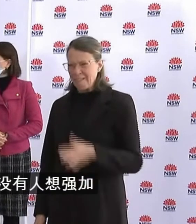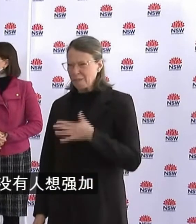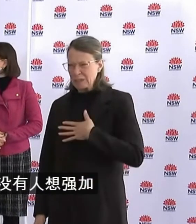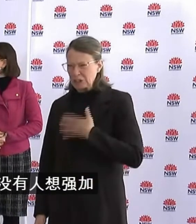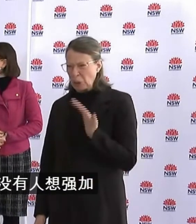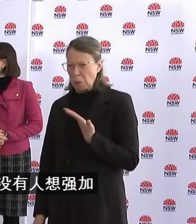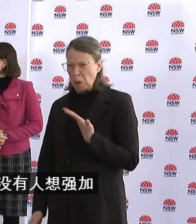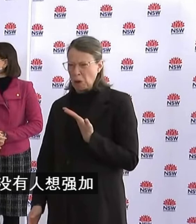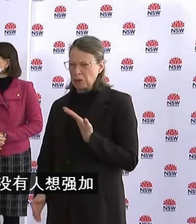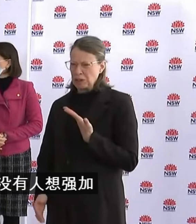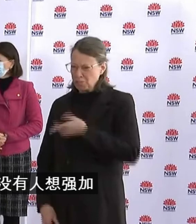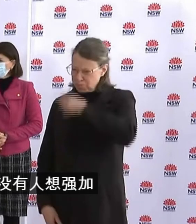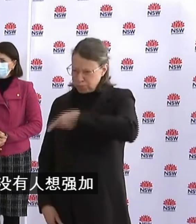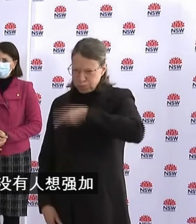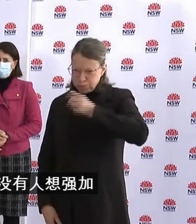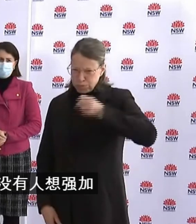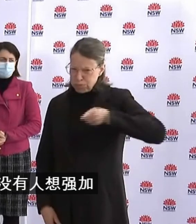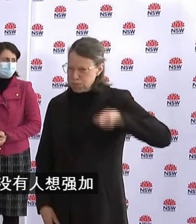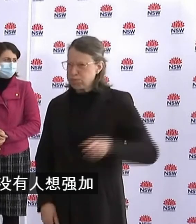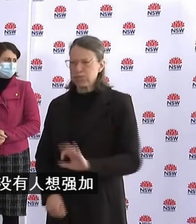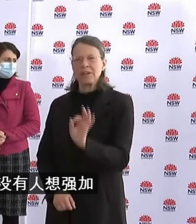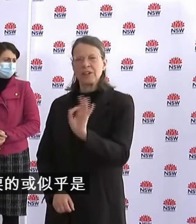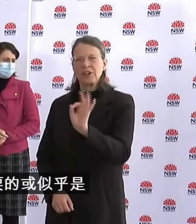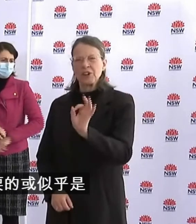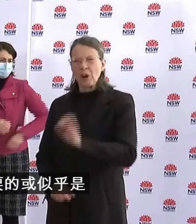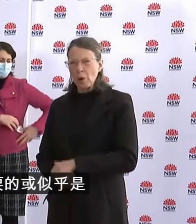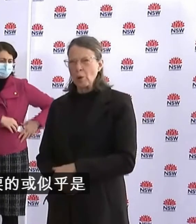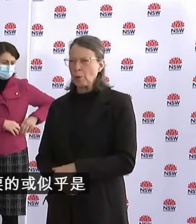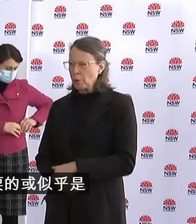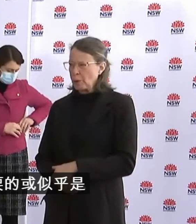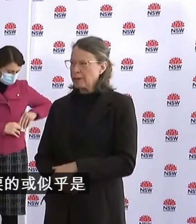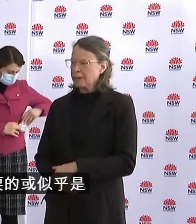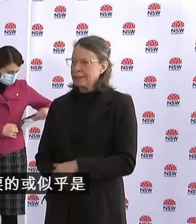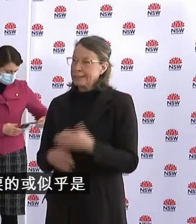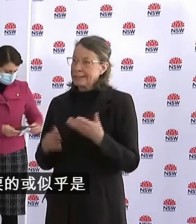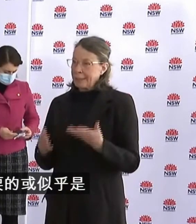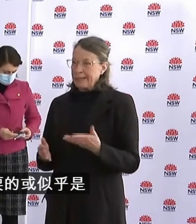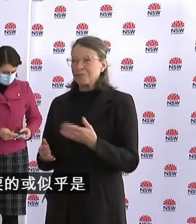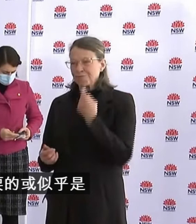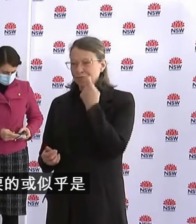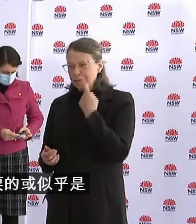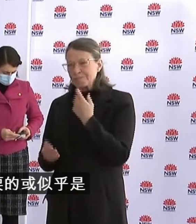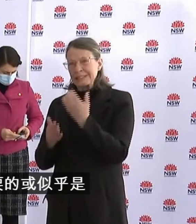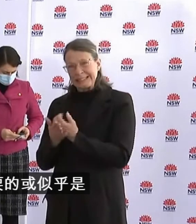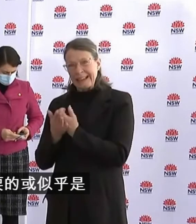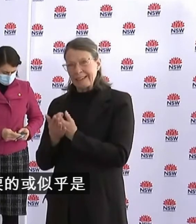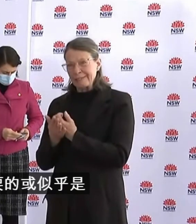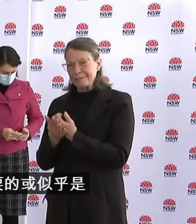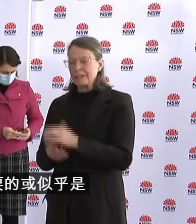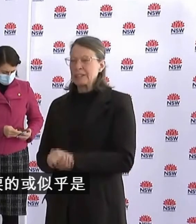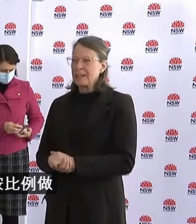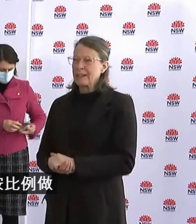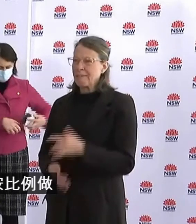some in other parts of the world, but nobody here in Australia wants to impose restrictions on our population that are absolutely unnecessary